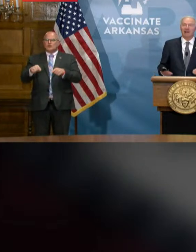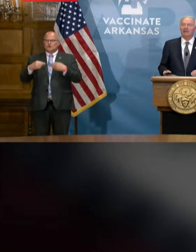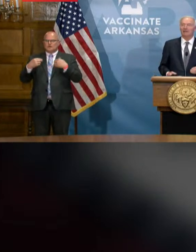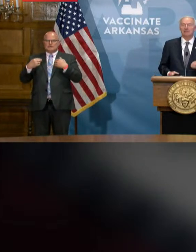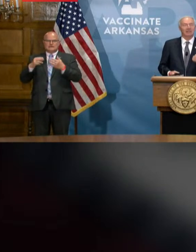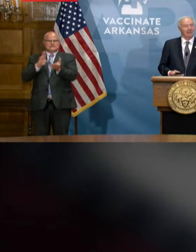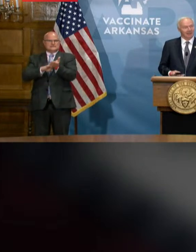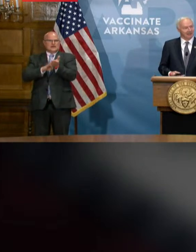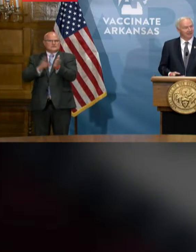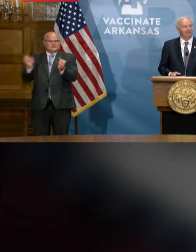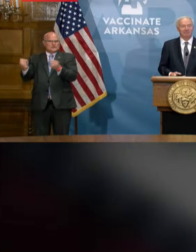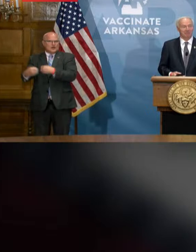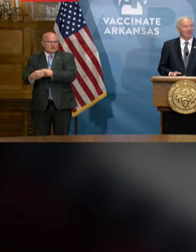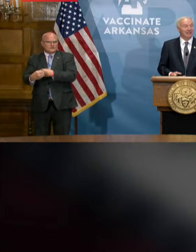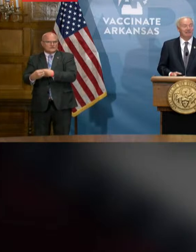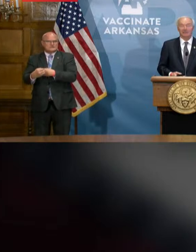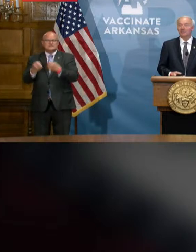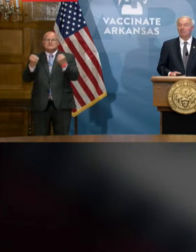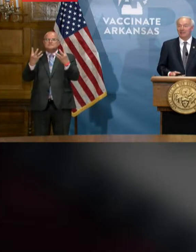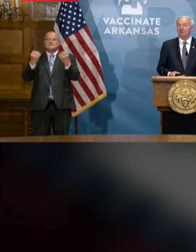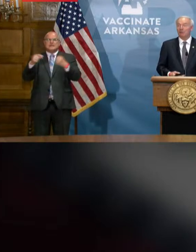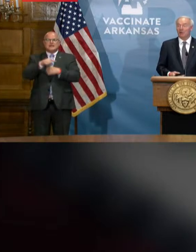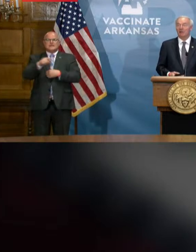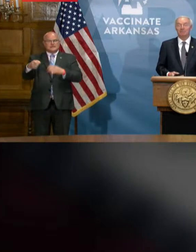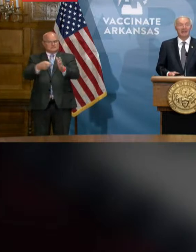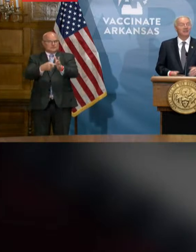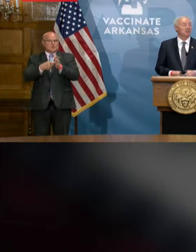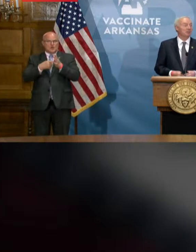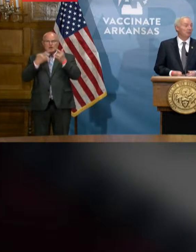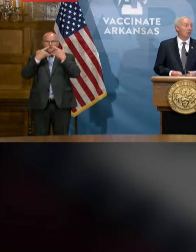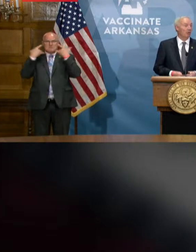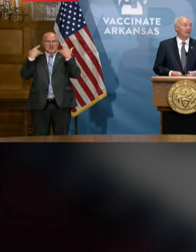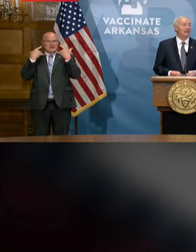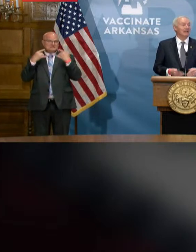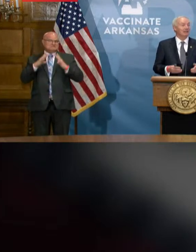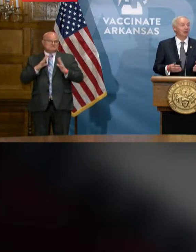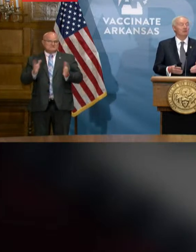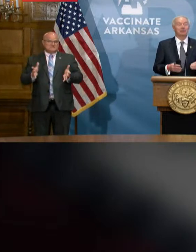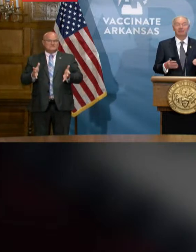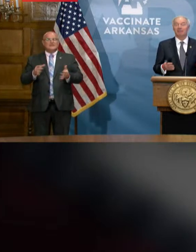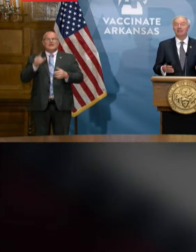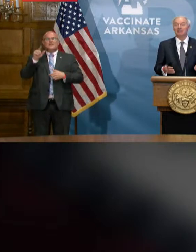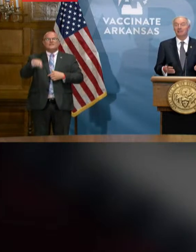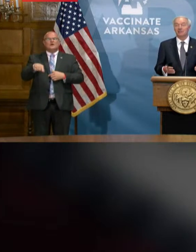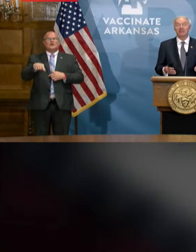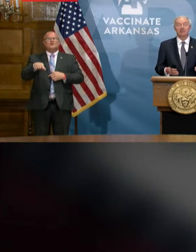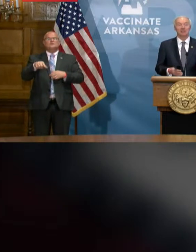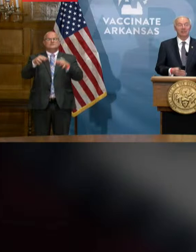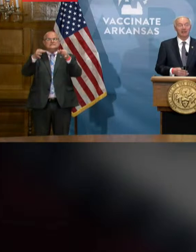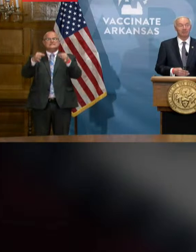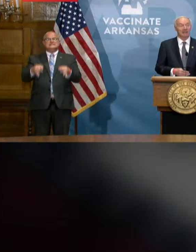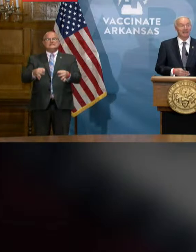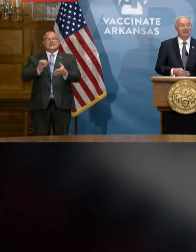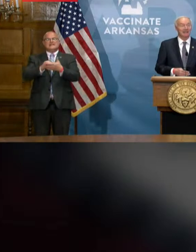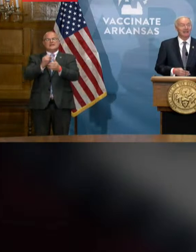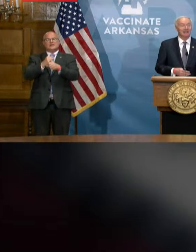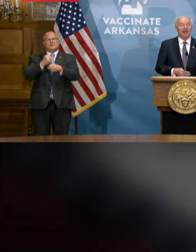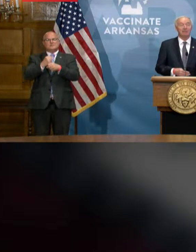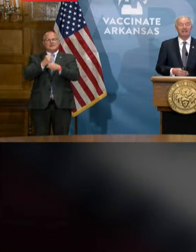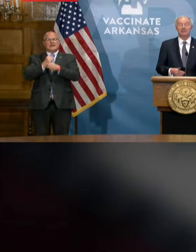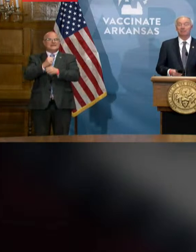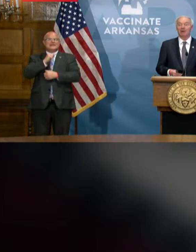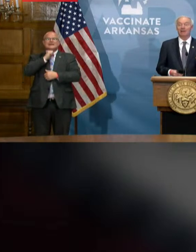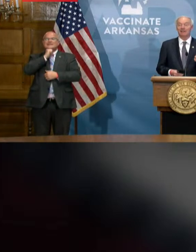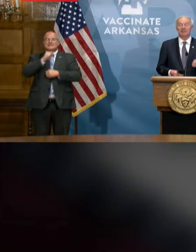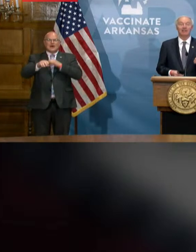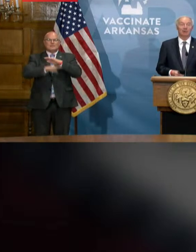healthcare providers, many of them may require a mask to be worn. Those are decisions that are made